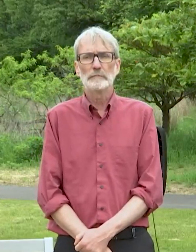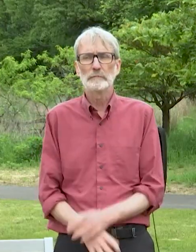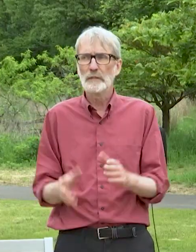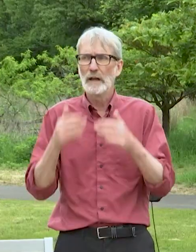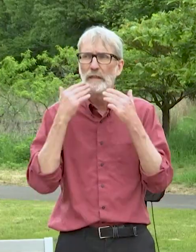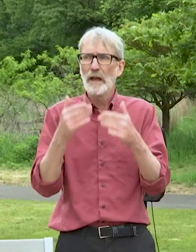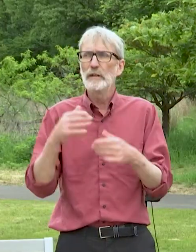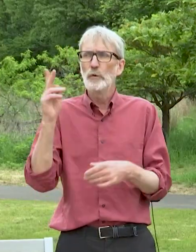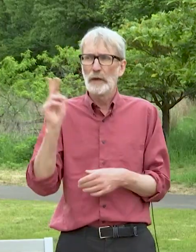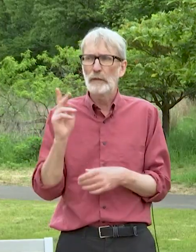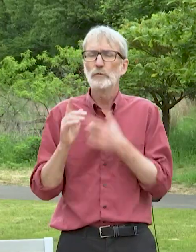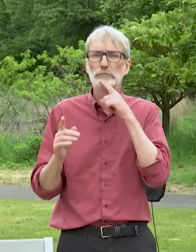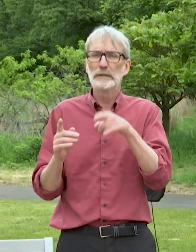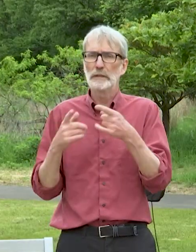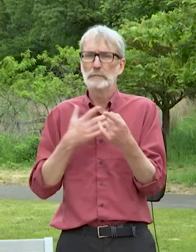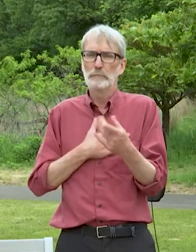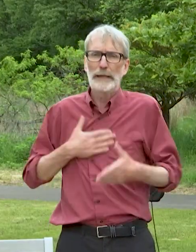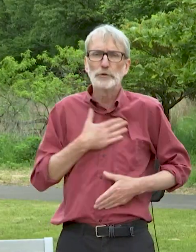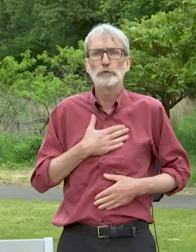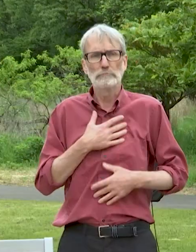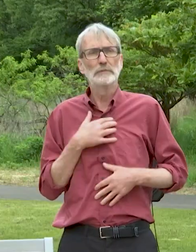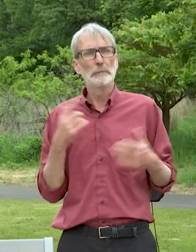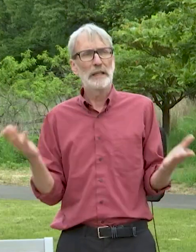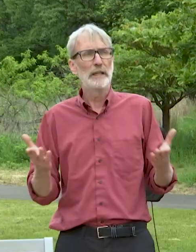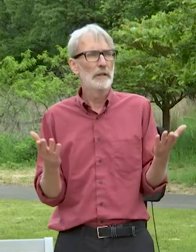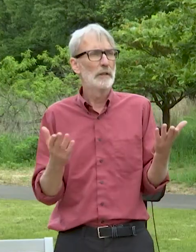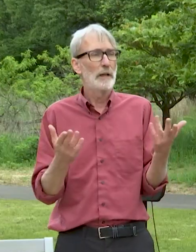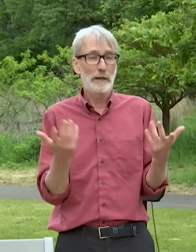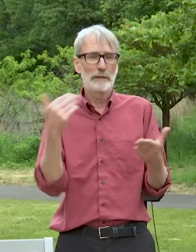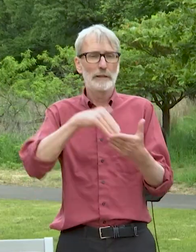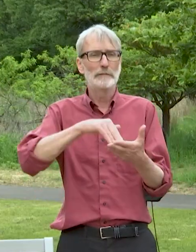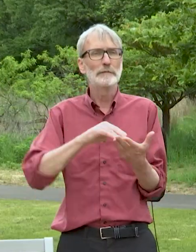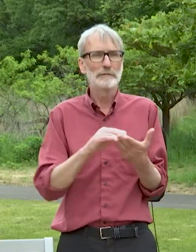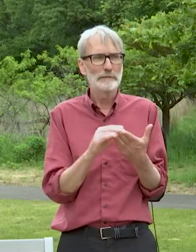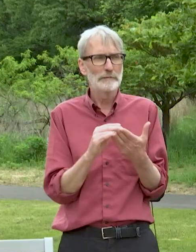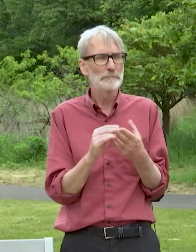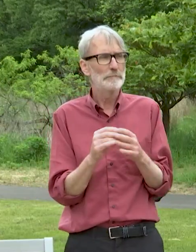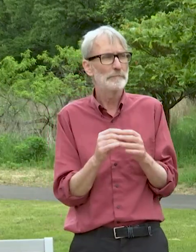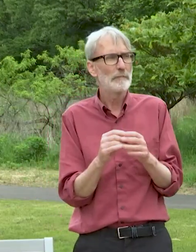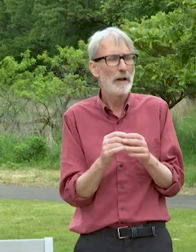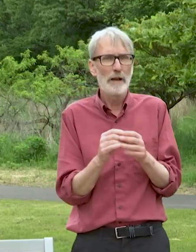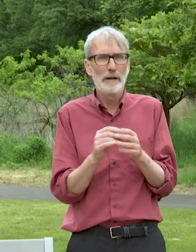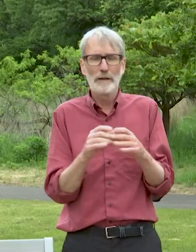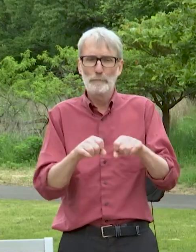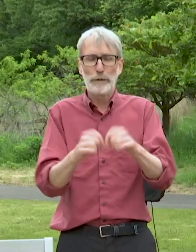Thank you, Catherine. It's really a pleasure to be here at another